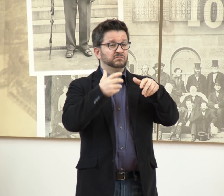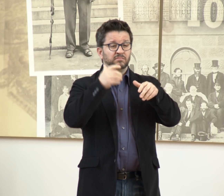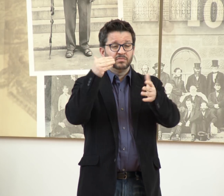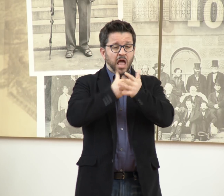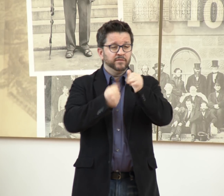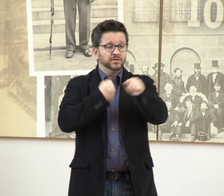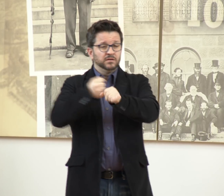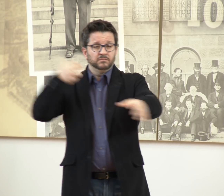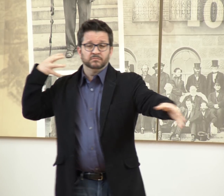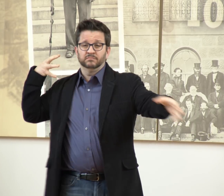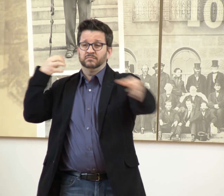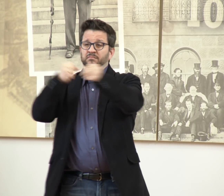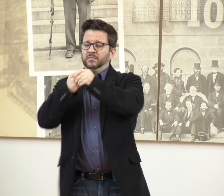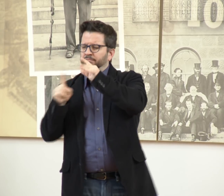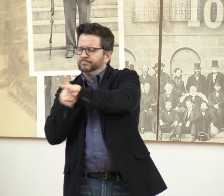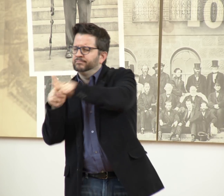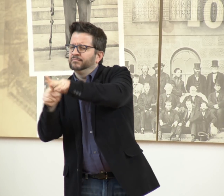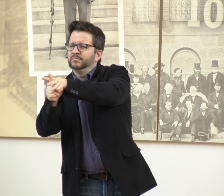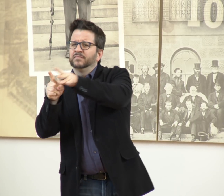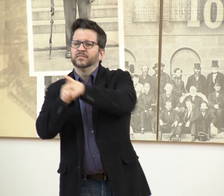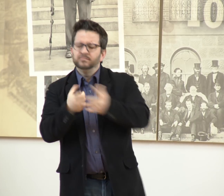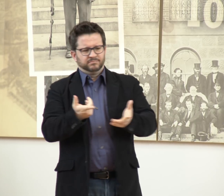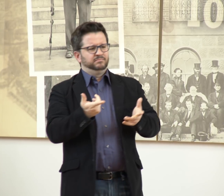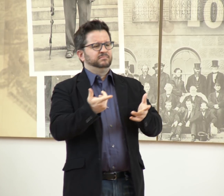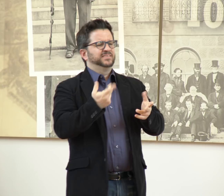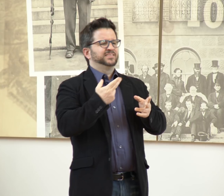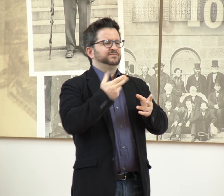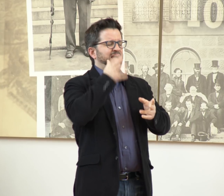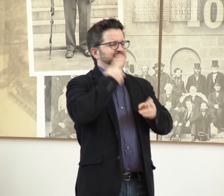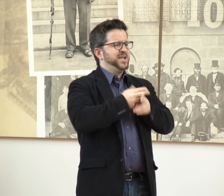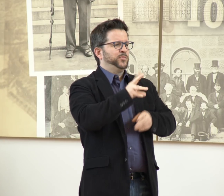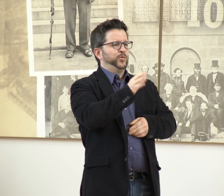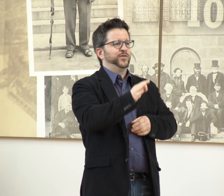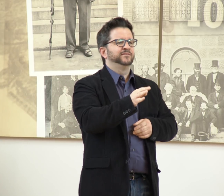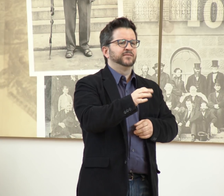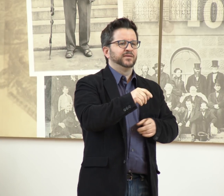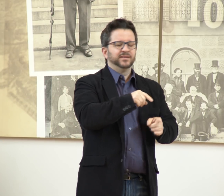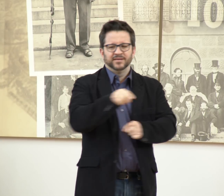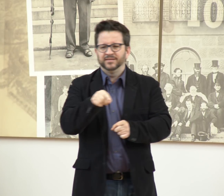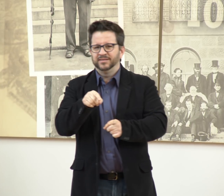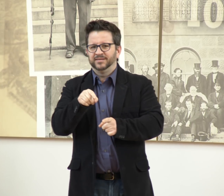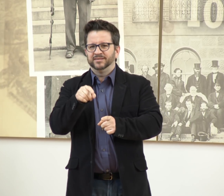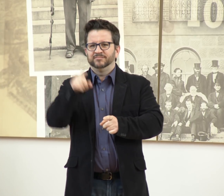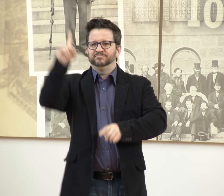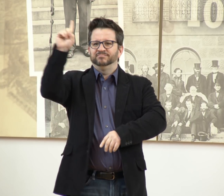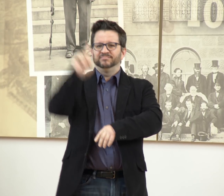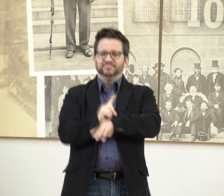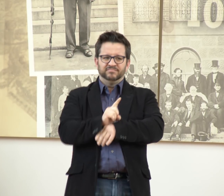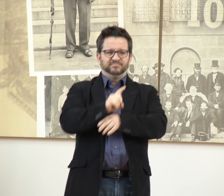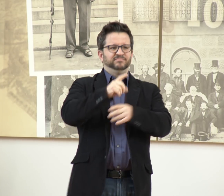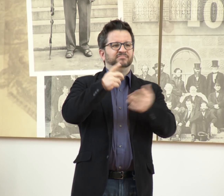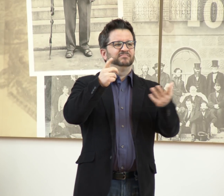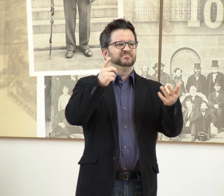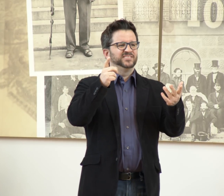the work of the wolf. And the wolf appears as a motif time and time again. And the fact that his